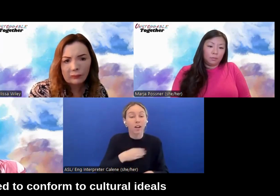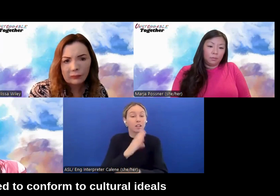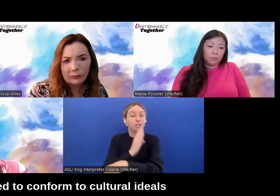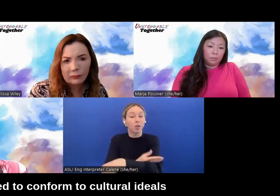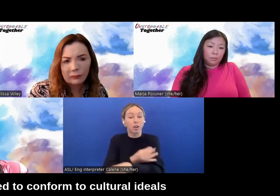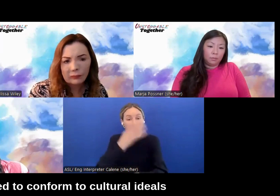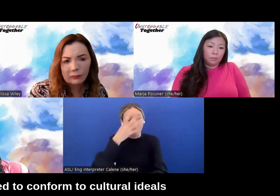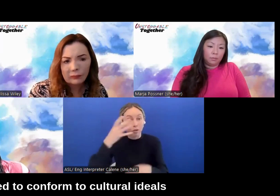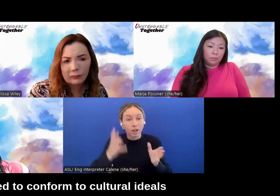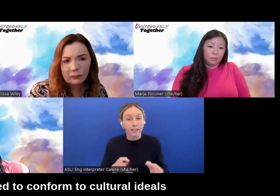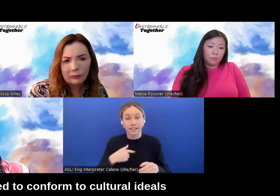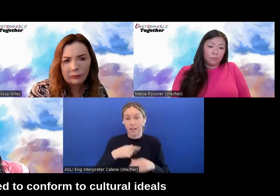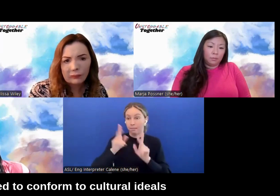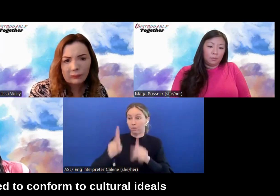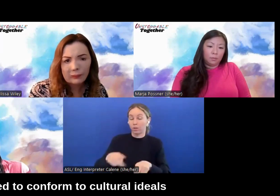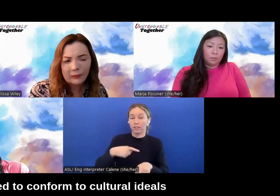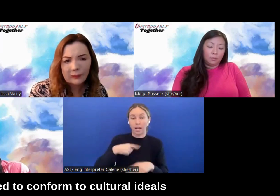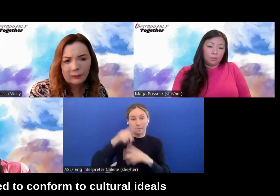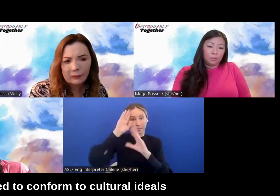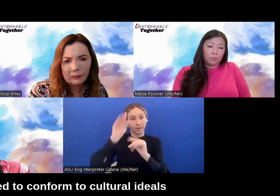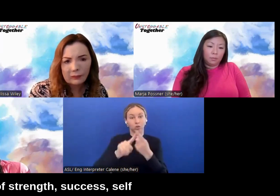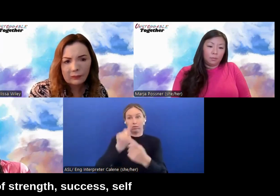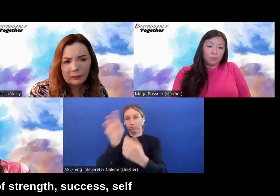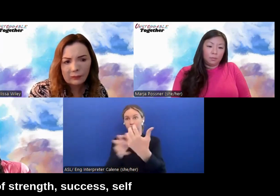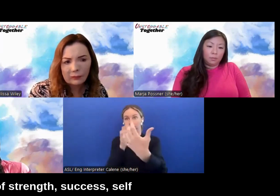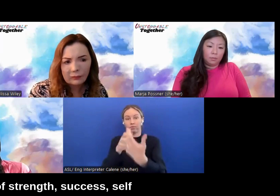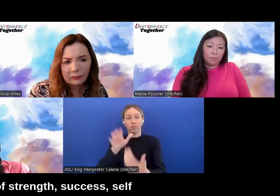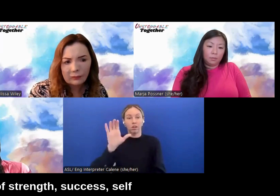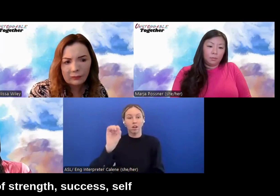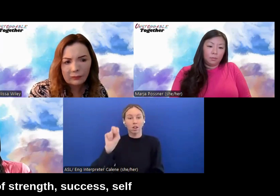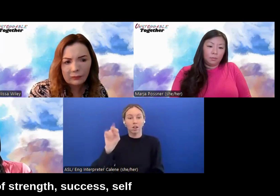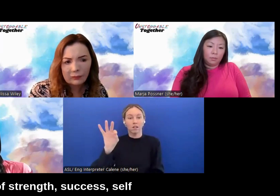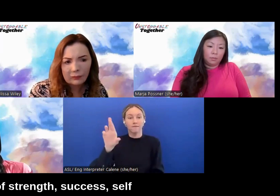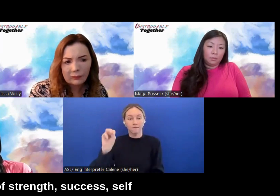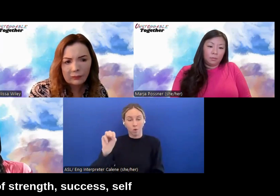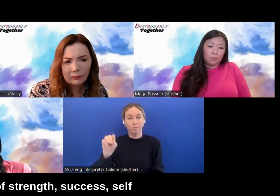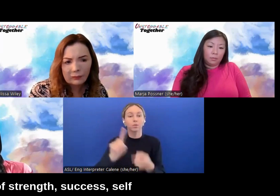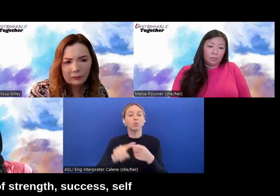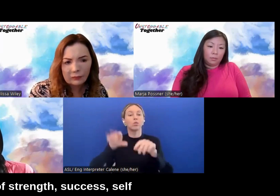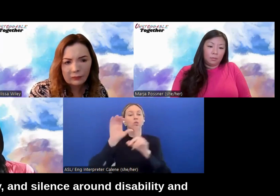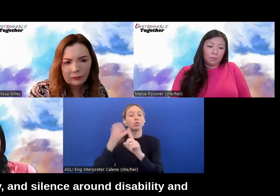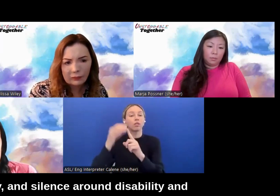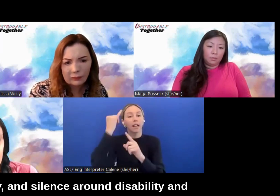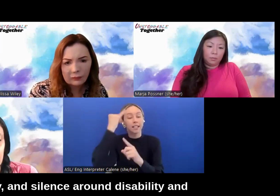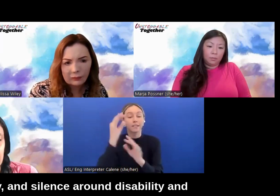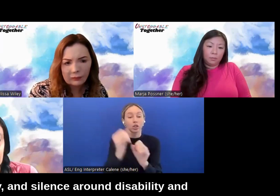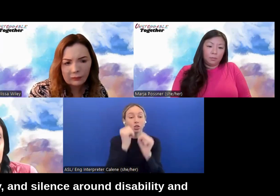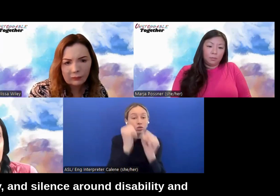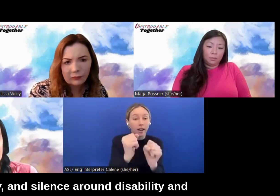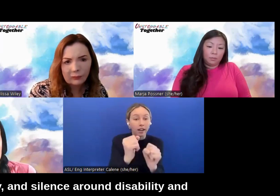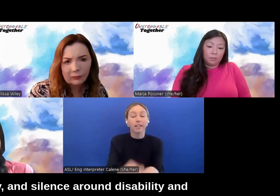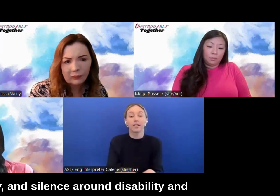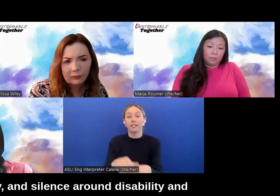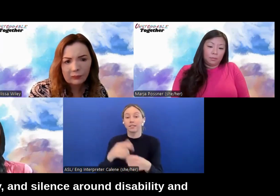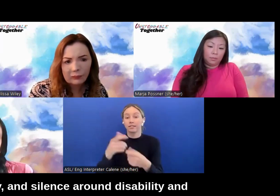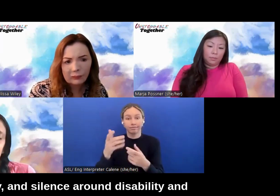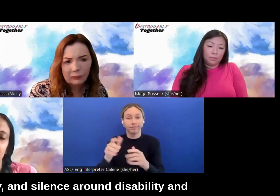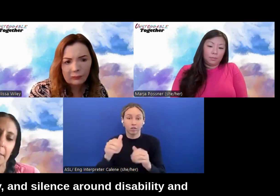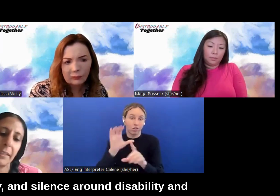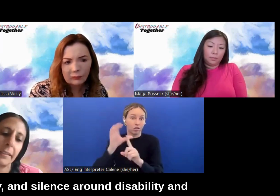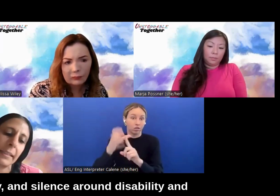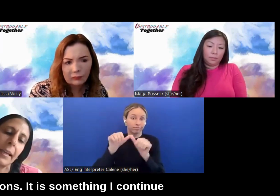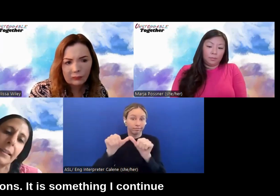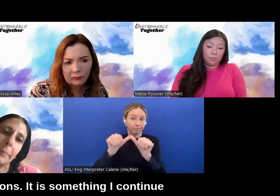someone expected to conform to cultural ideals of strength, success, self-sufficiency, and silence